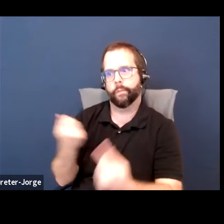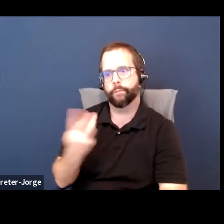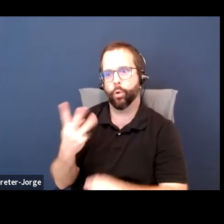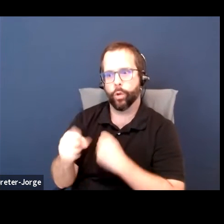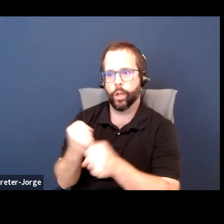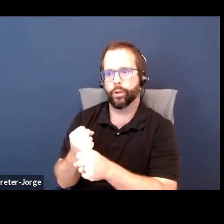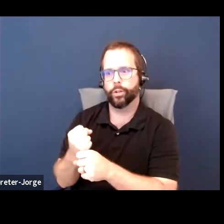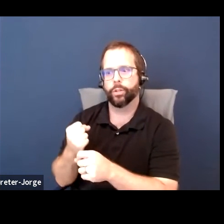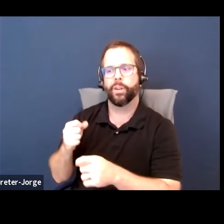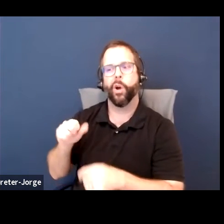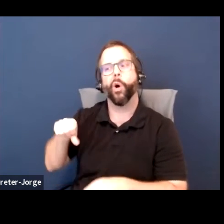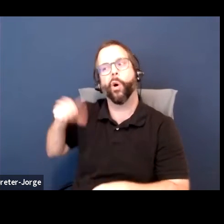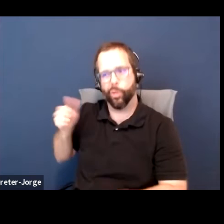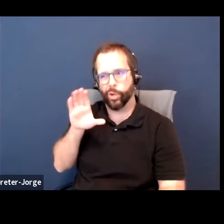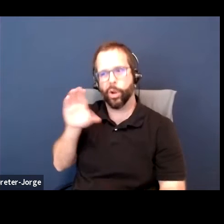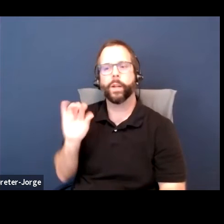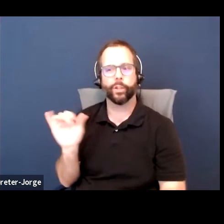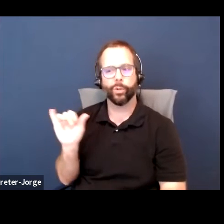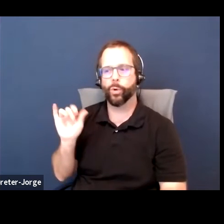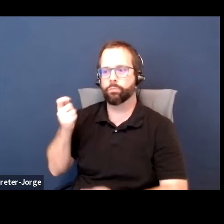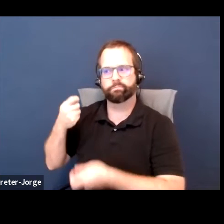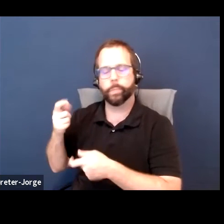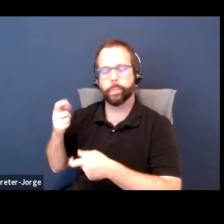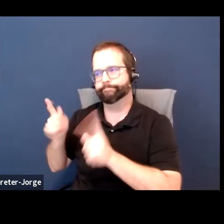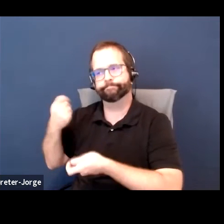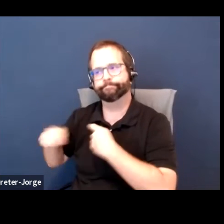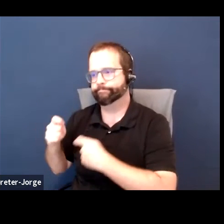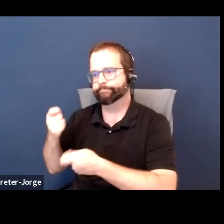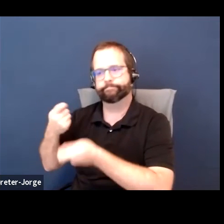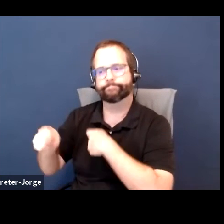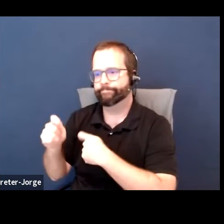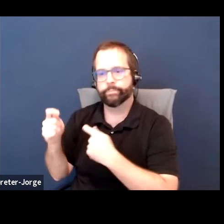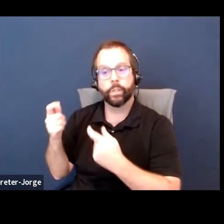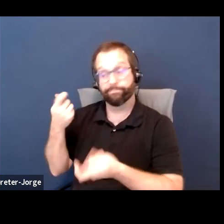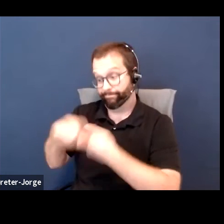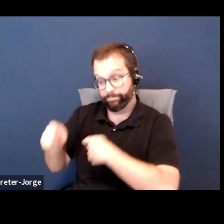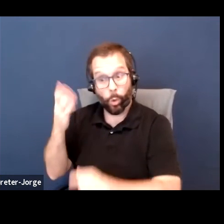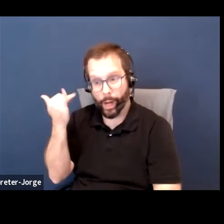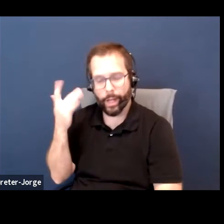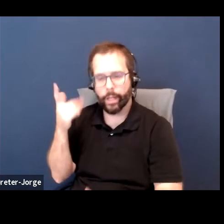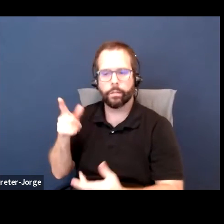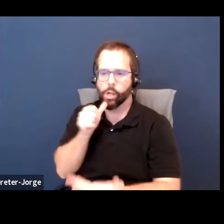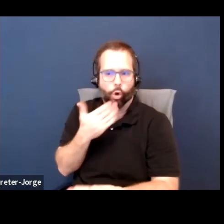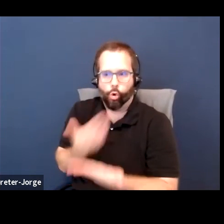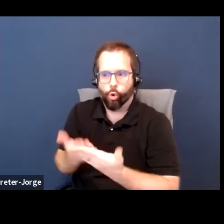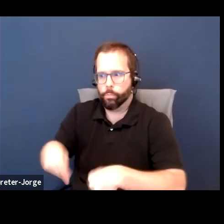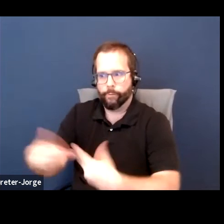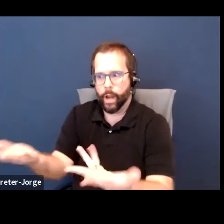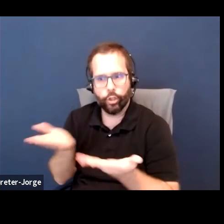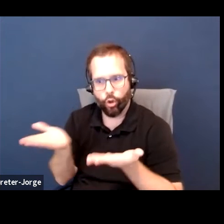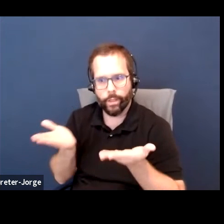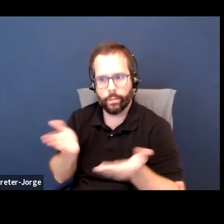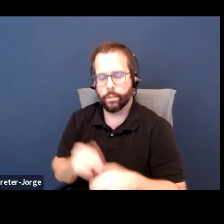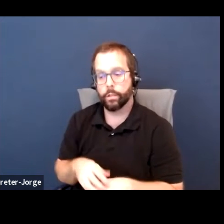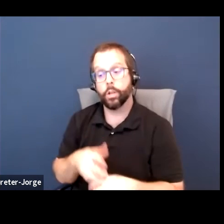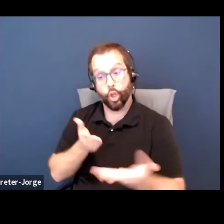just not really good support and services that are being provided day to day. And that's something that should be provided by the centers, whether